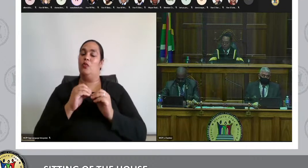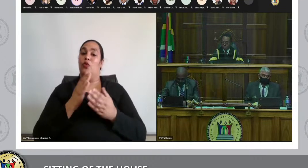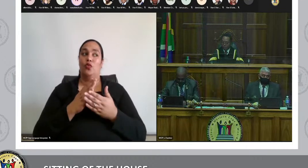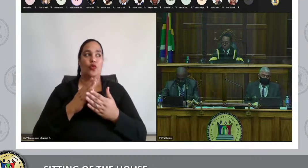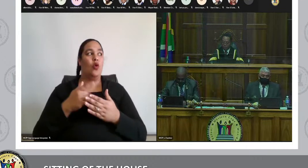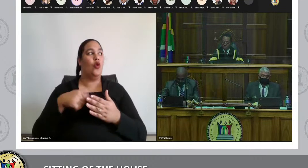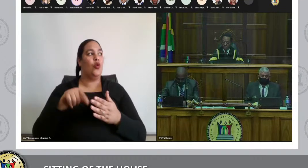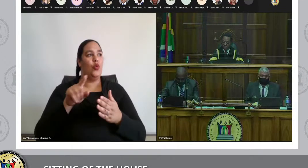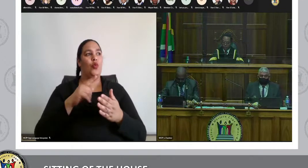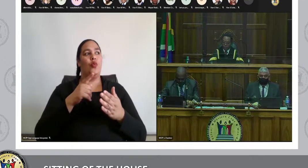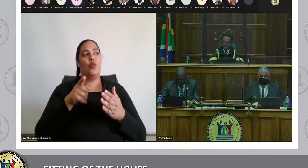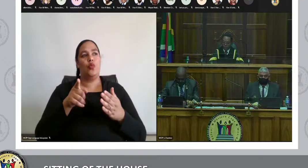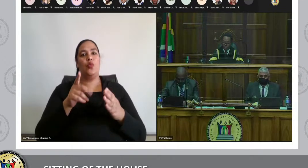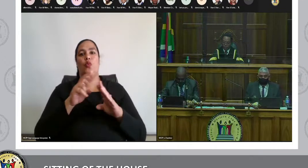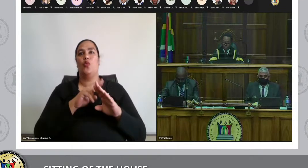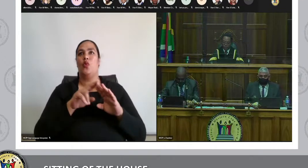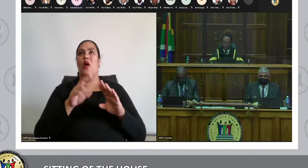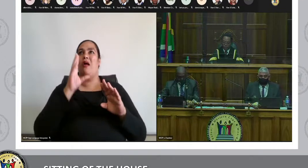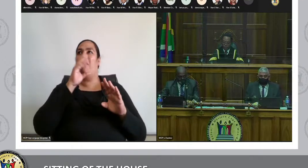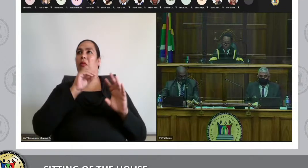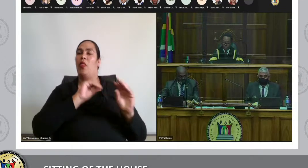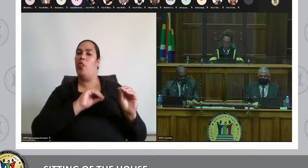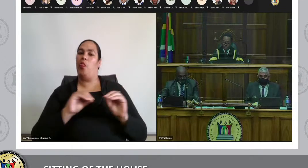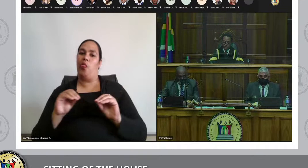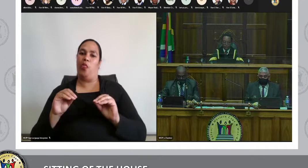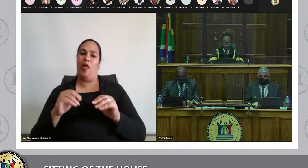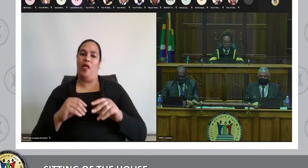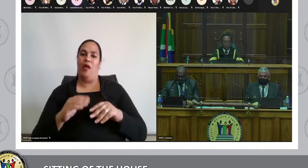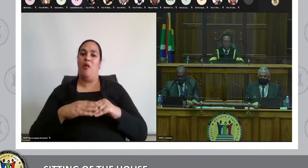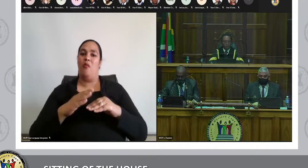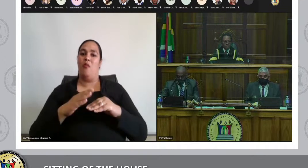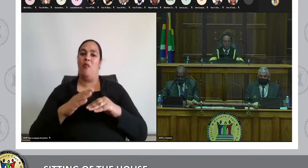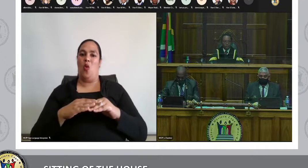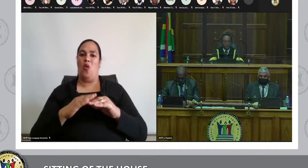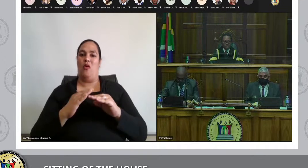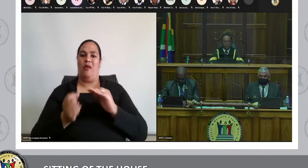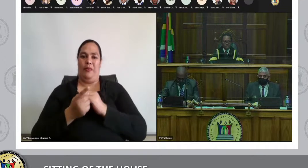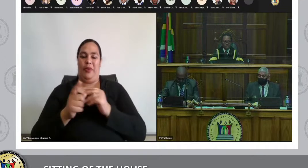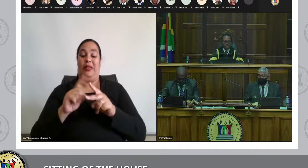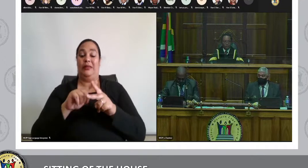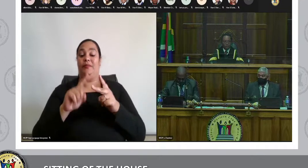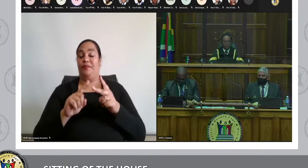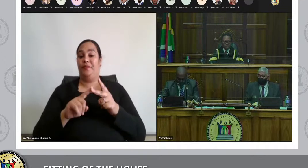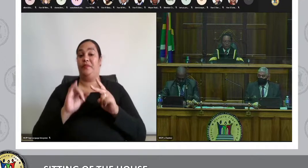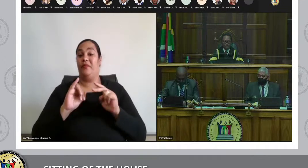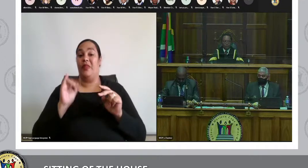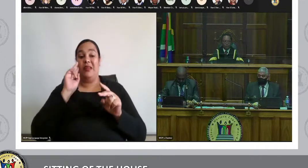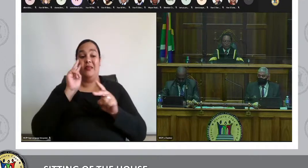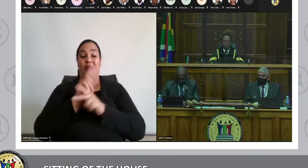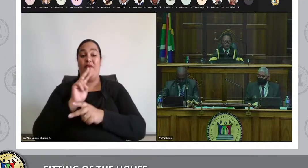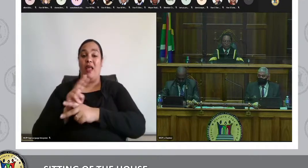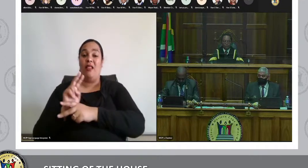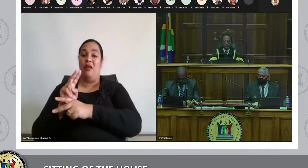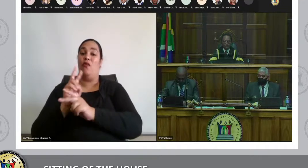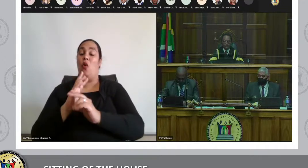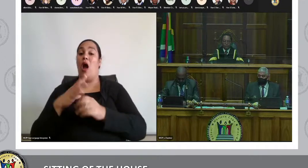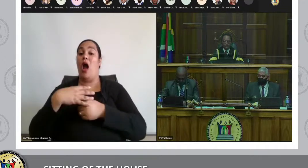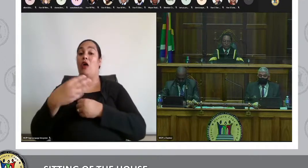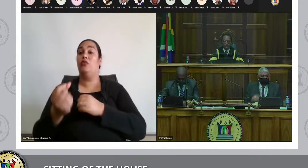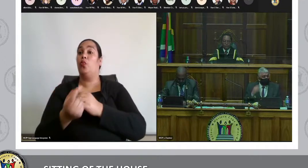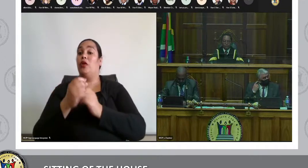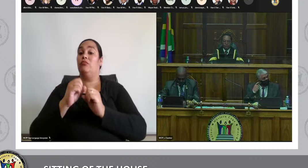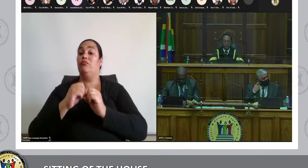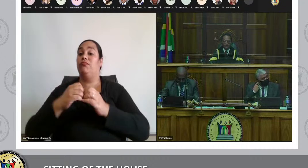so that you don't delay, we delay the further resurgence. Secondly, is the surveillance and the outbreak response, where we work